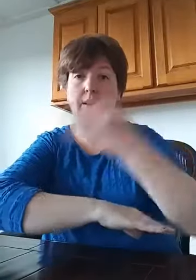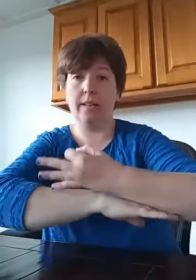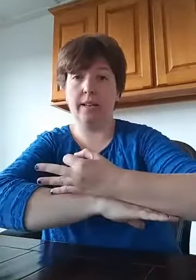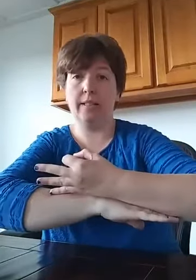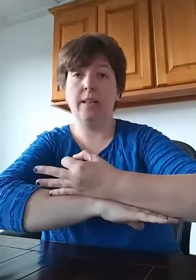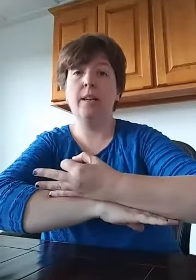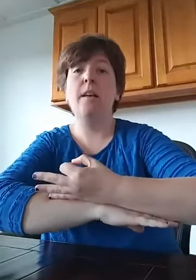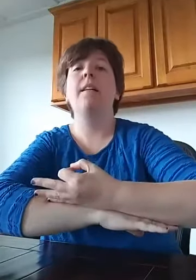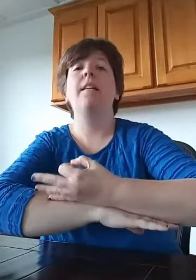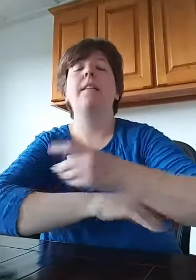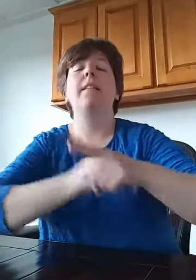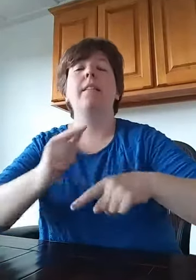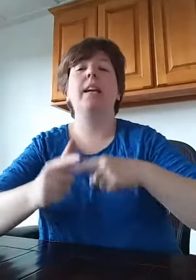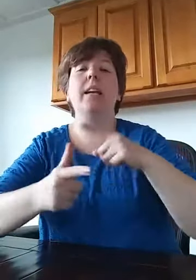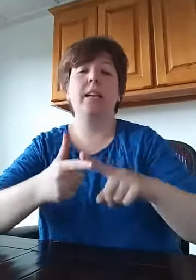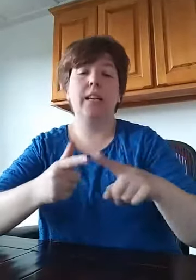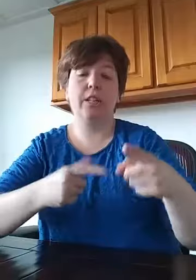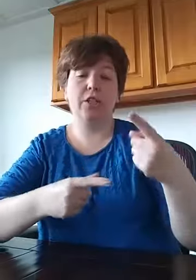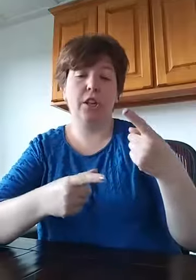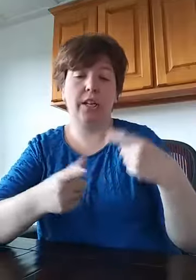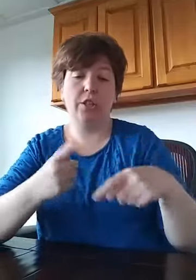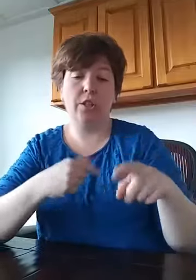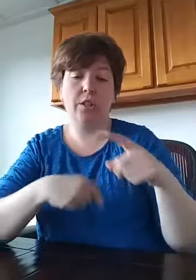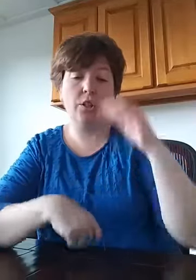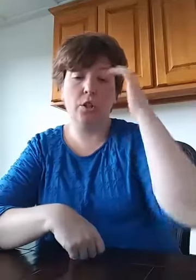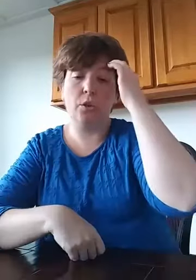days. Then it changes to